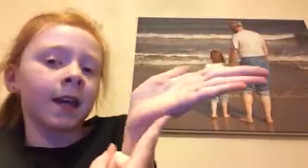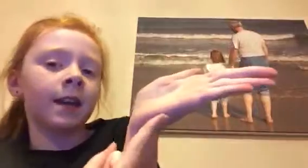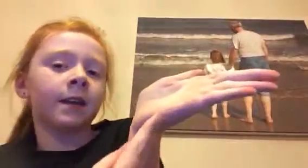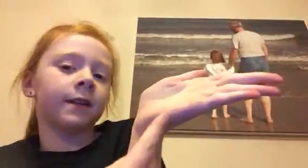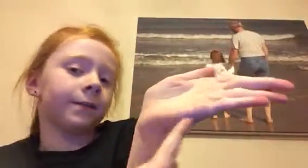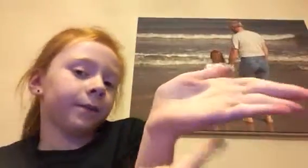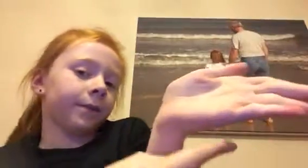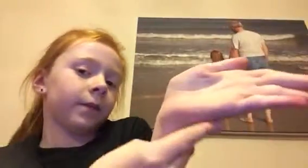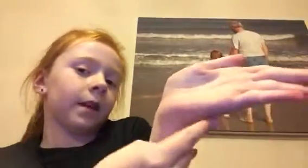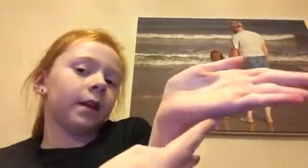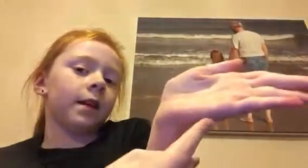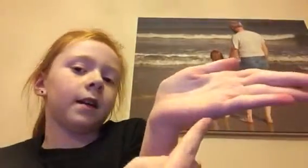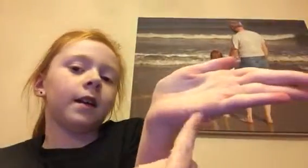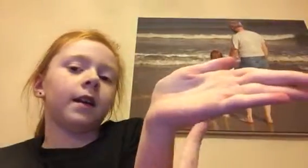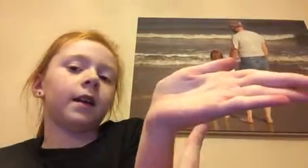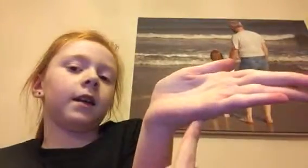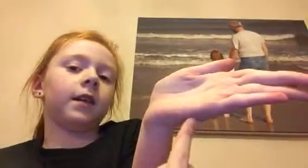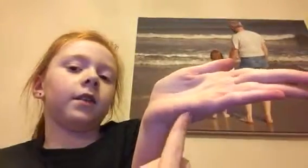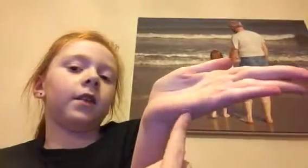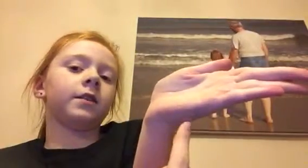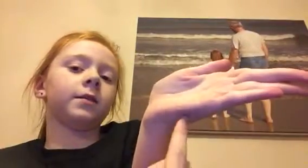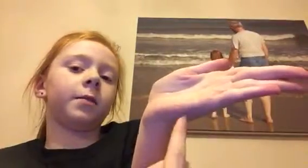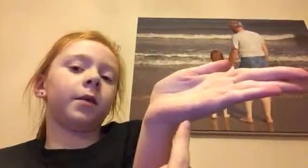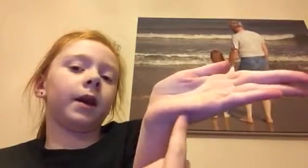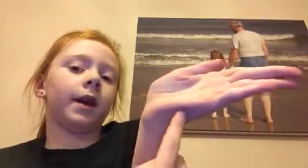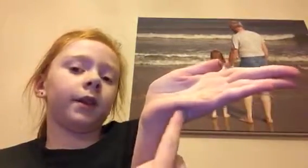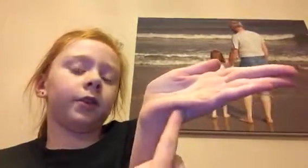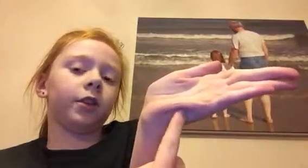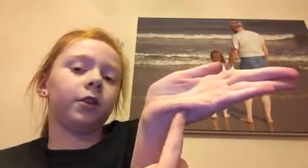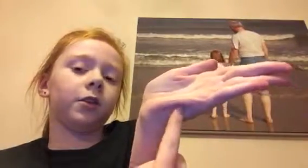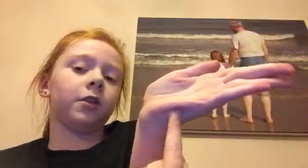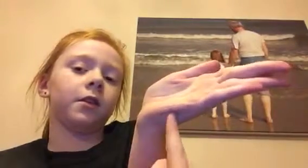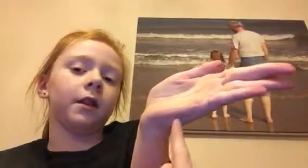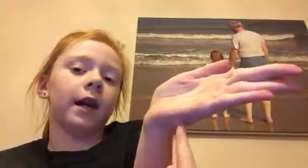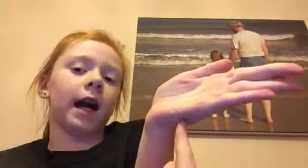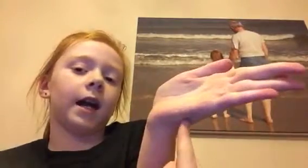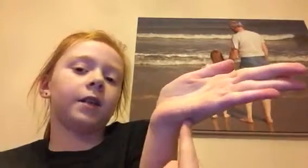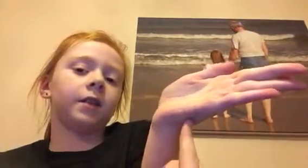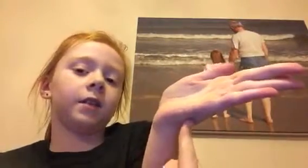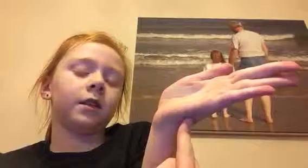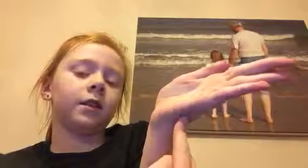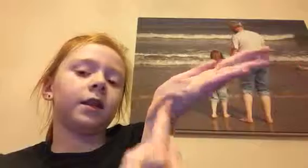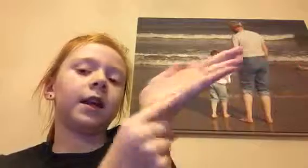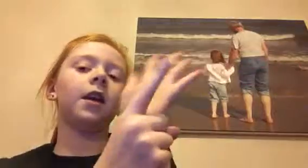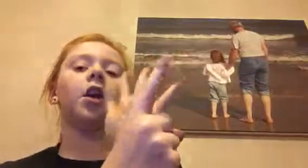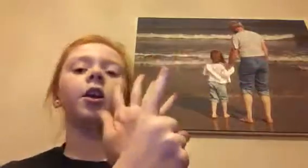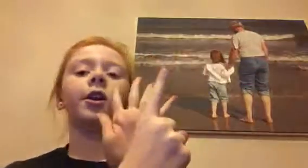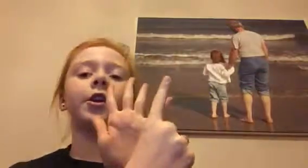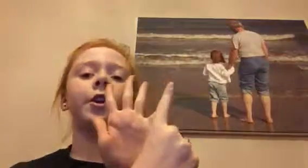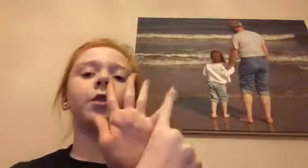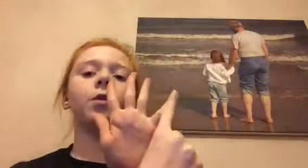is this poking into your hand t u